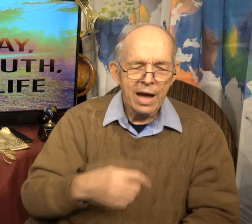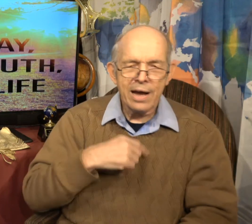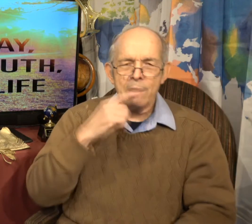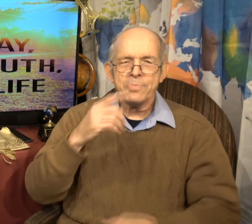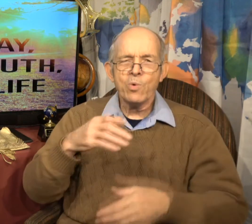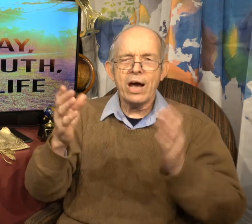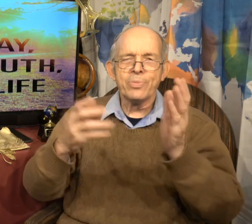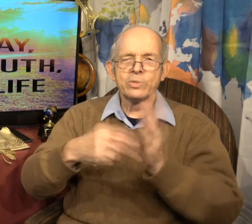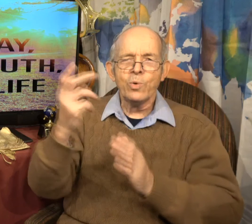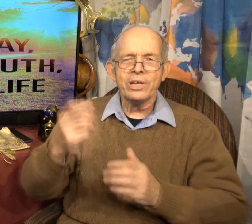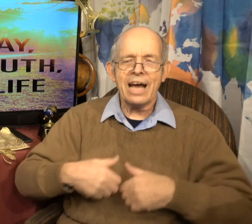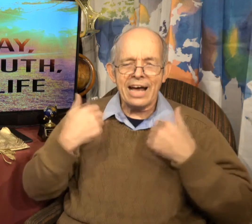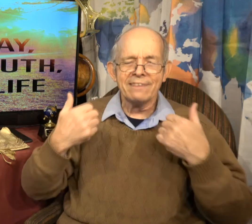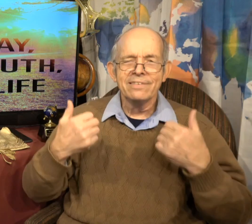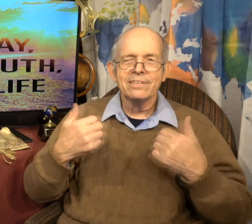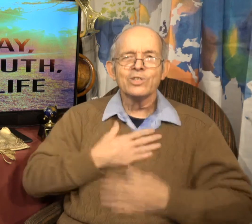I am the way, the truth, the life. You sorry?